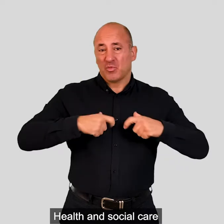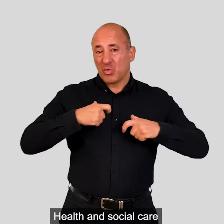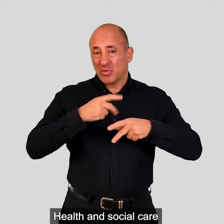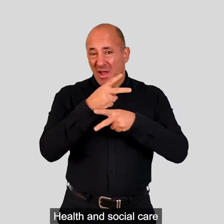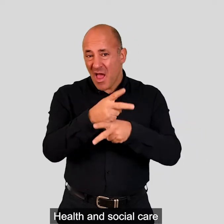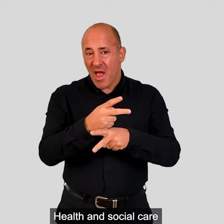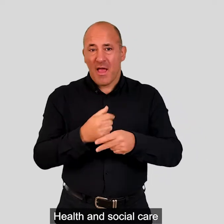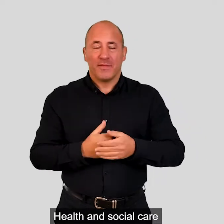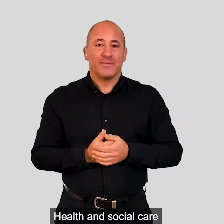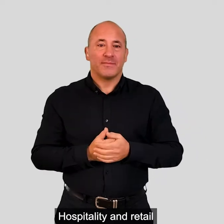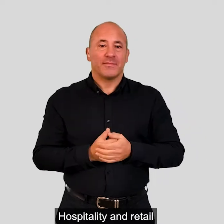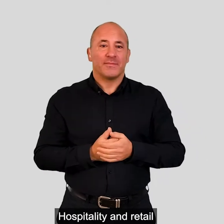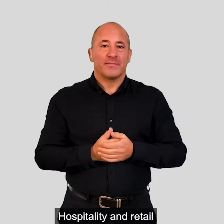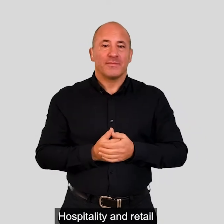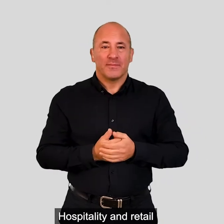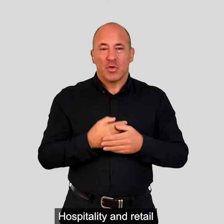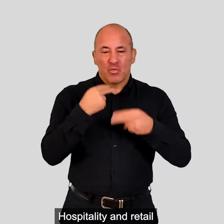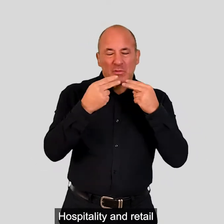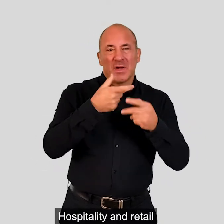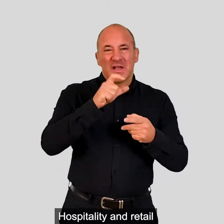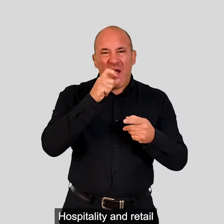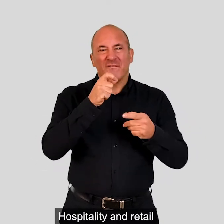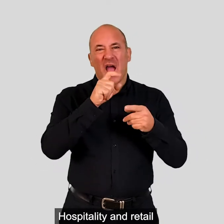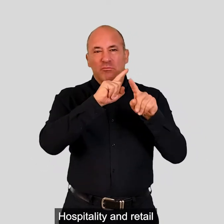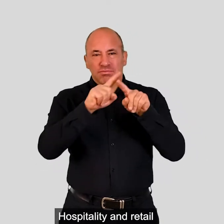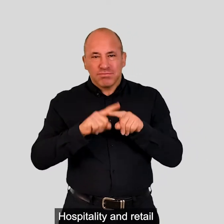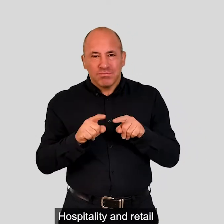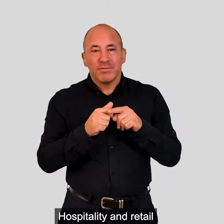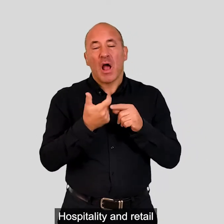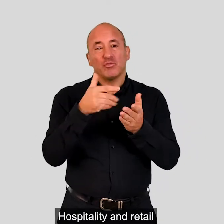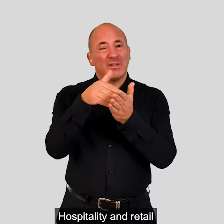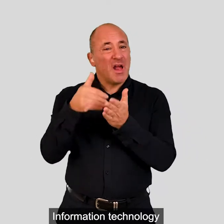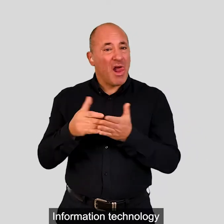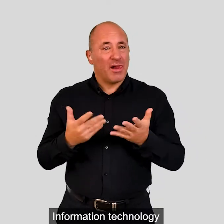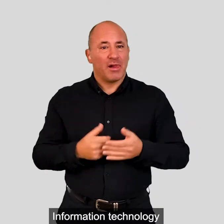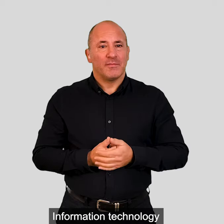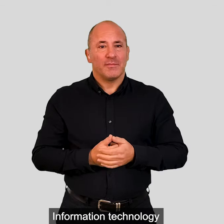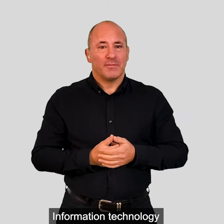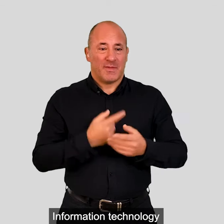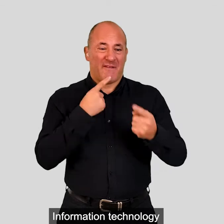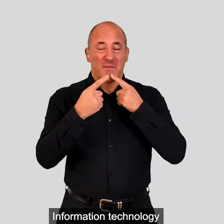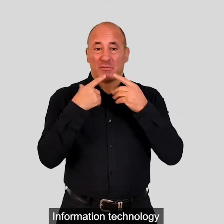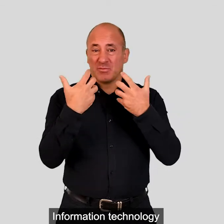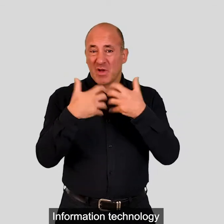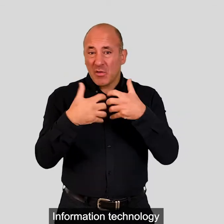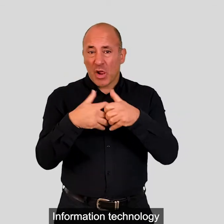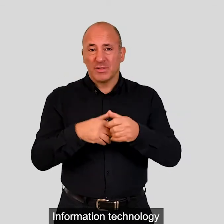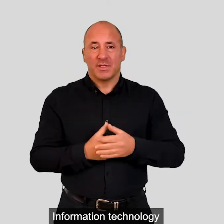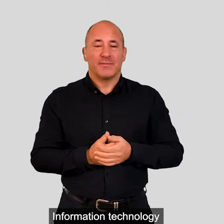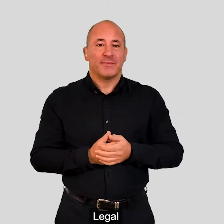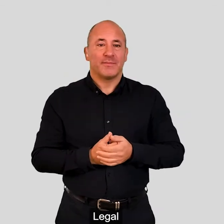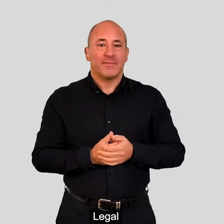care, hospitality and retail, information technology,